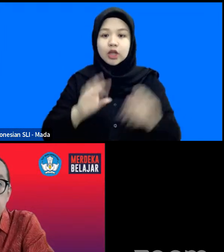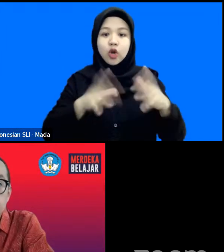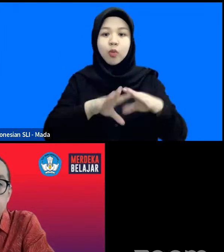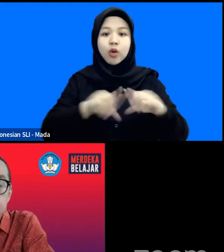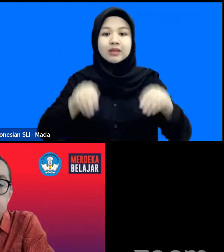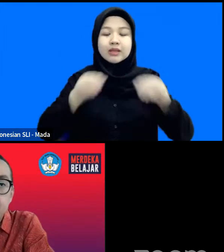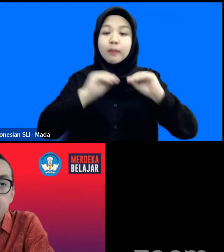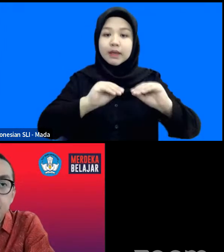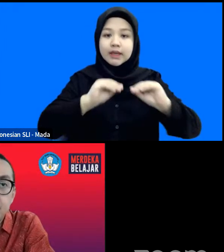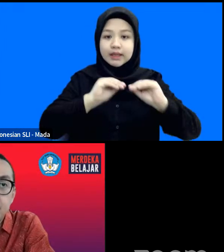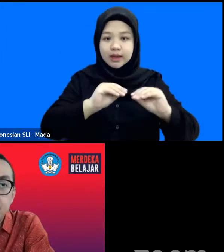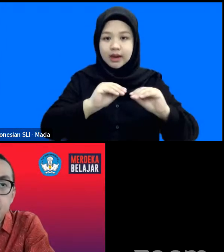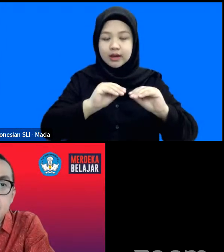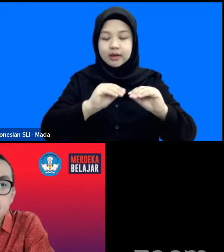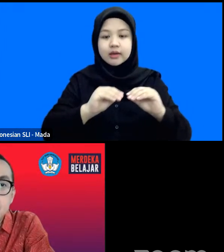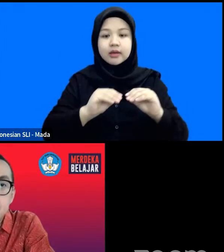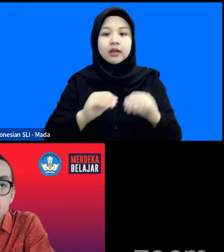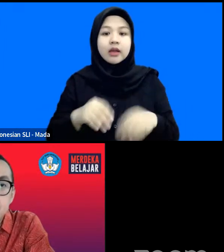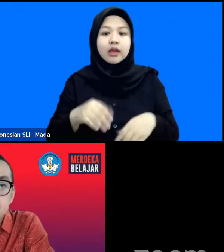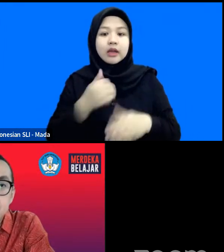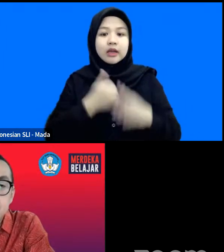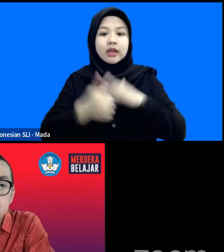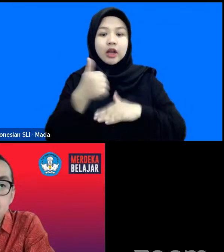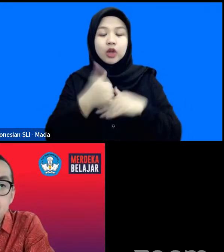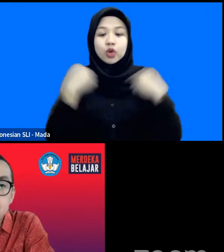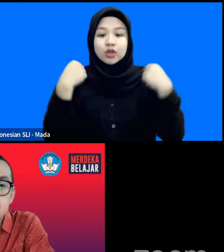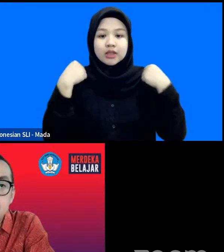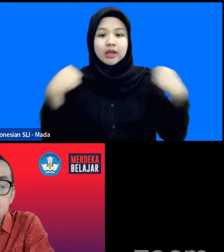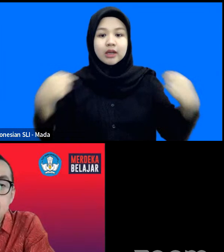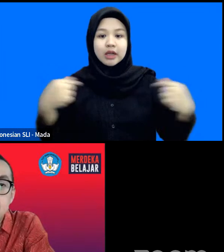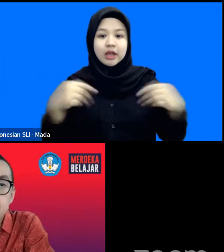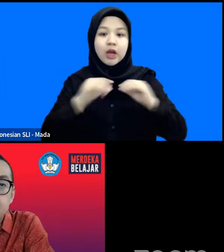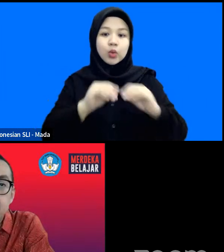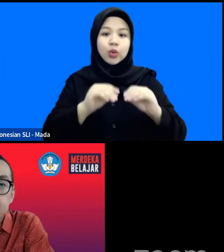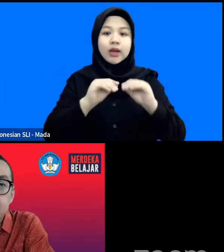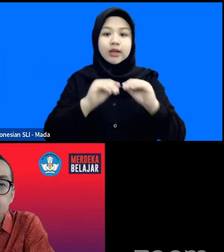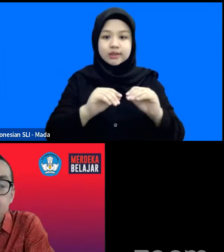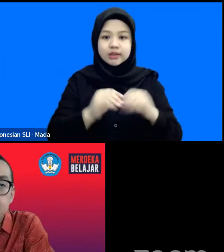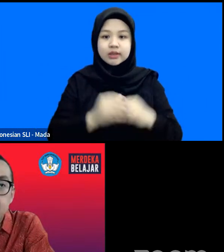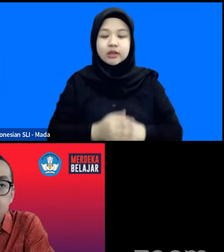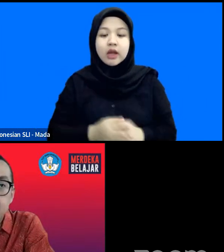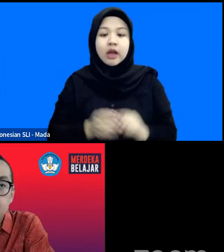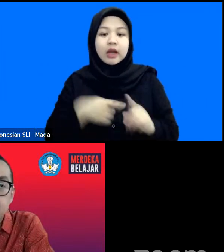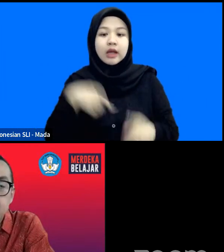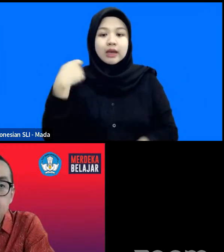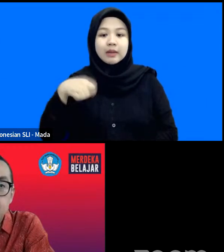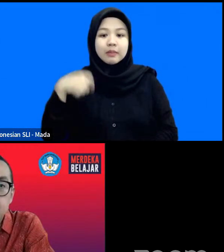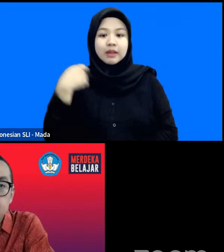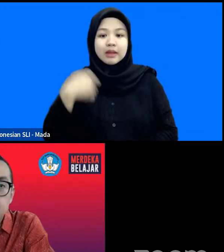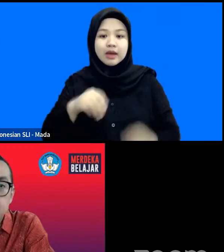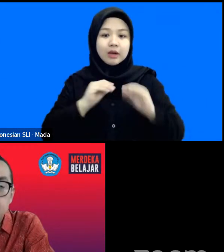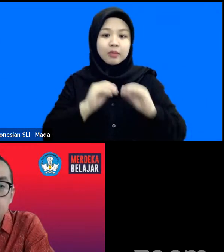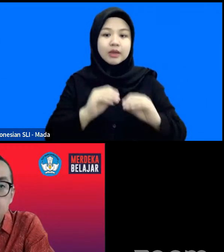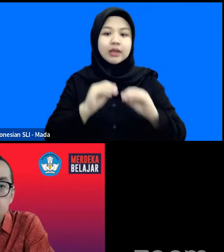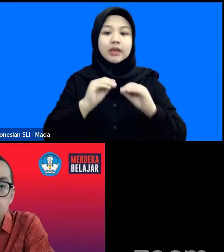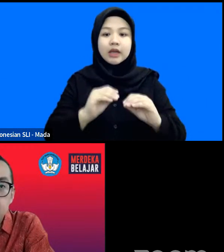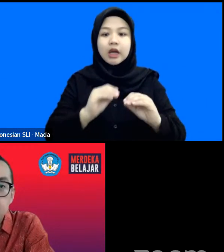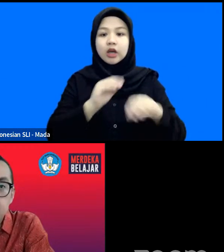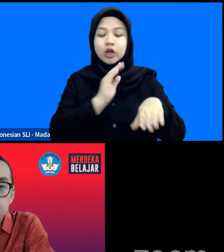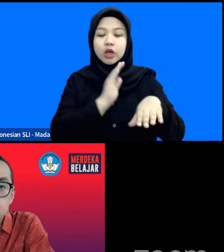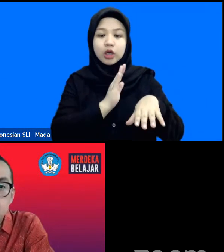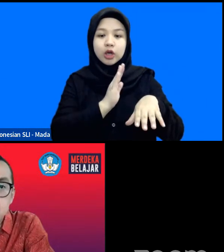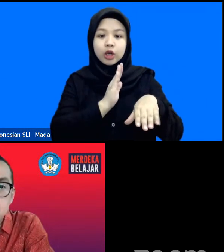Culture, Research and Technology of Indonesia. Dr. Iwan completed his undergrad degree majoring in International Relations